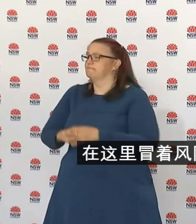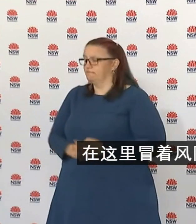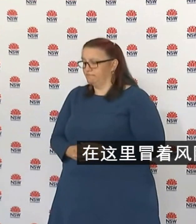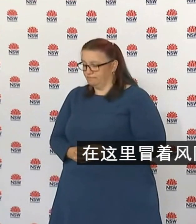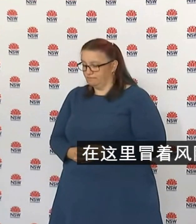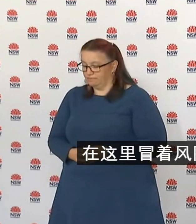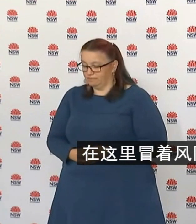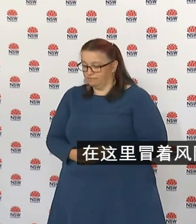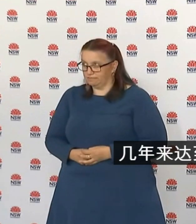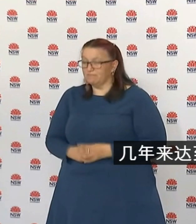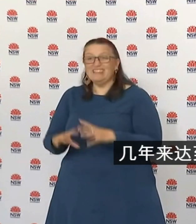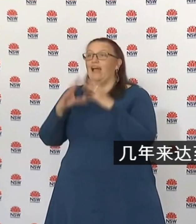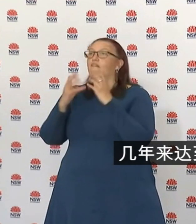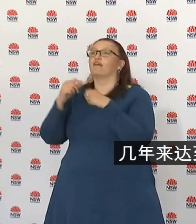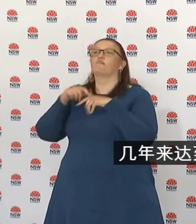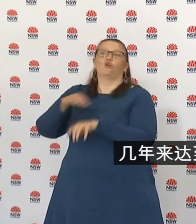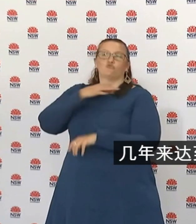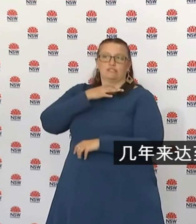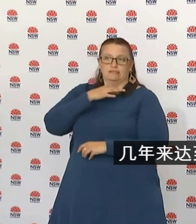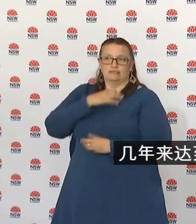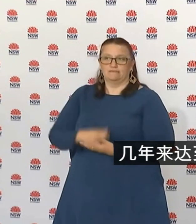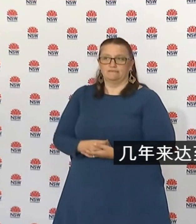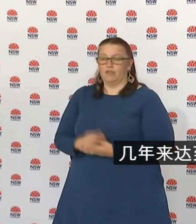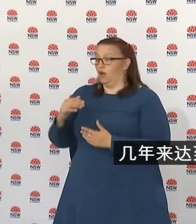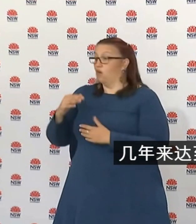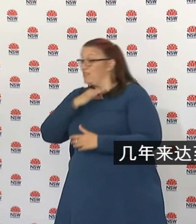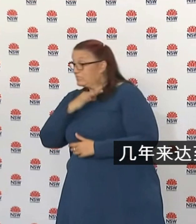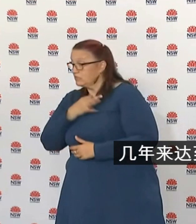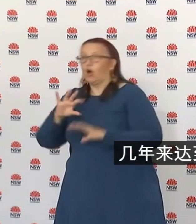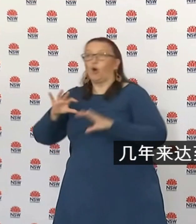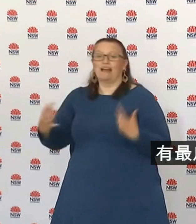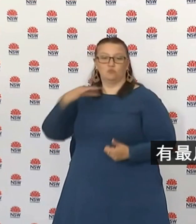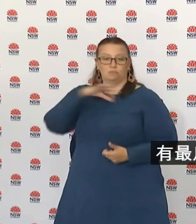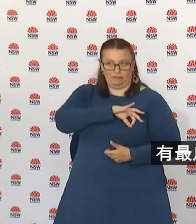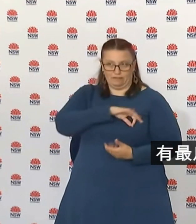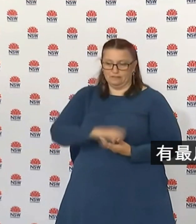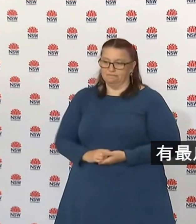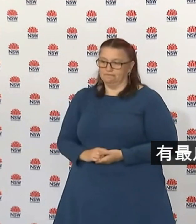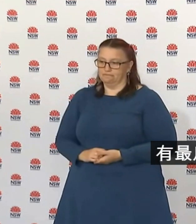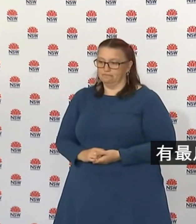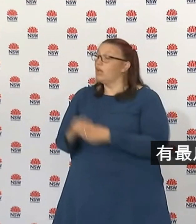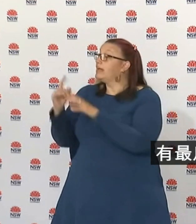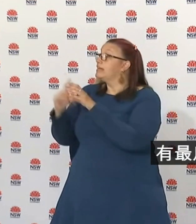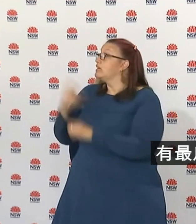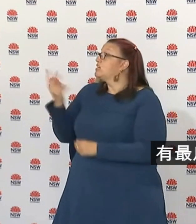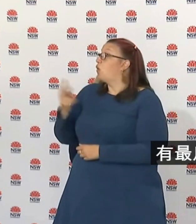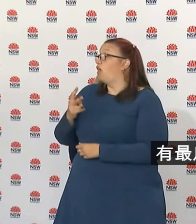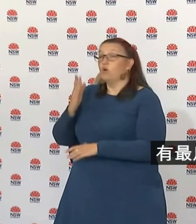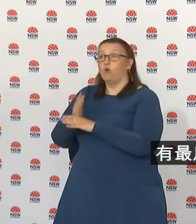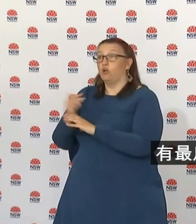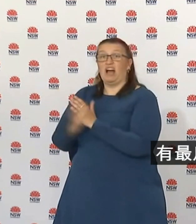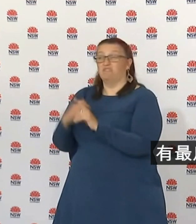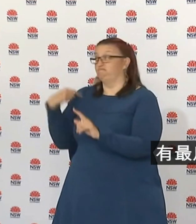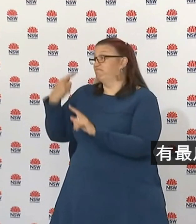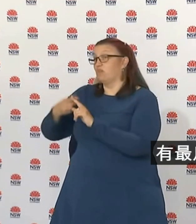worked for many, many years to get to this point, trying to give them the opportunity to have that last few weeks of face-to-face